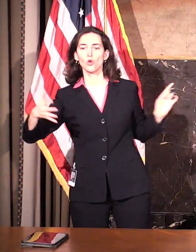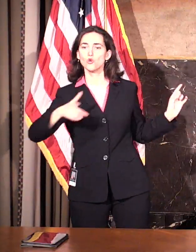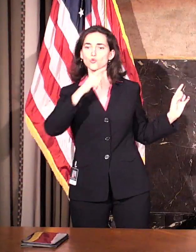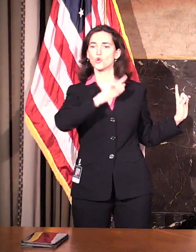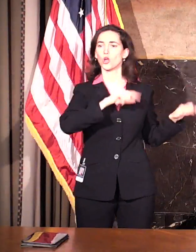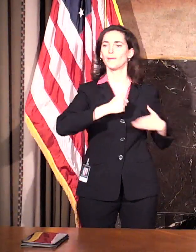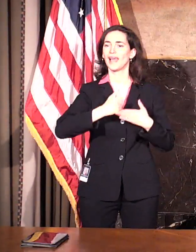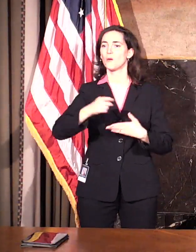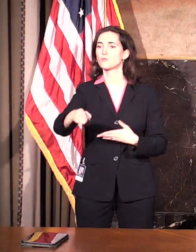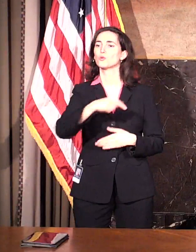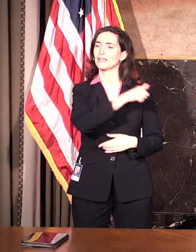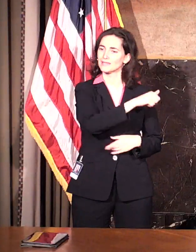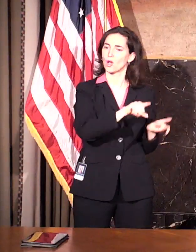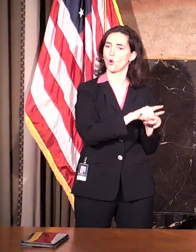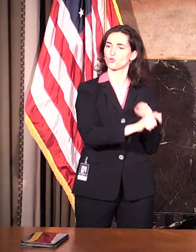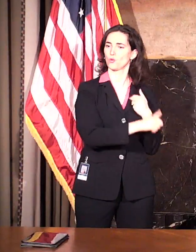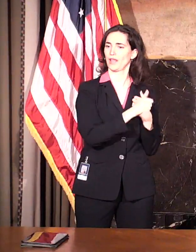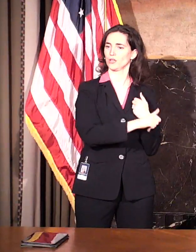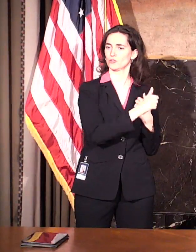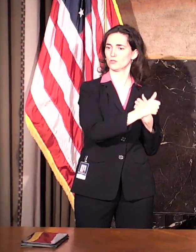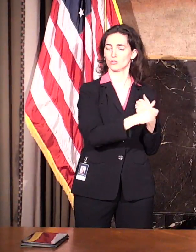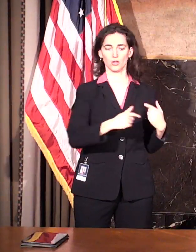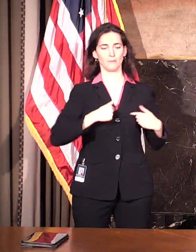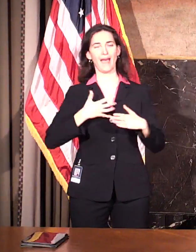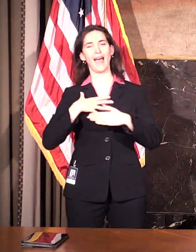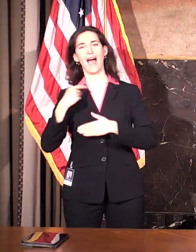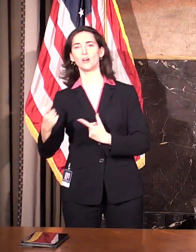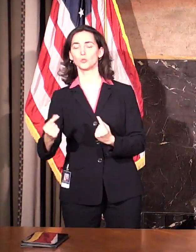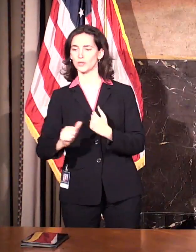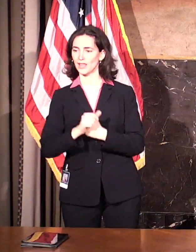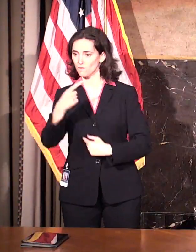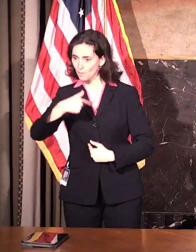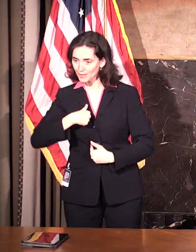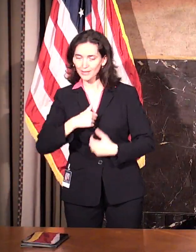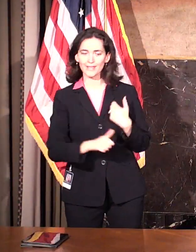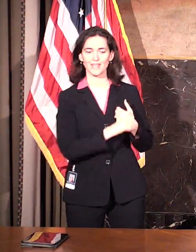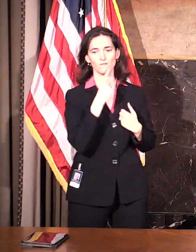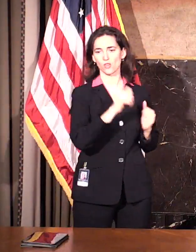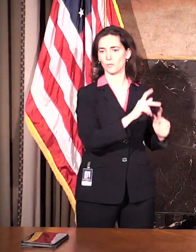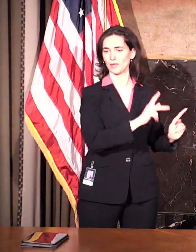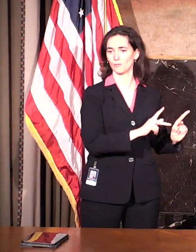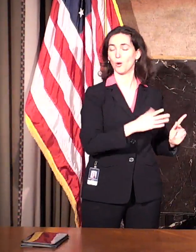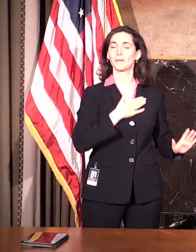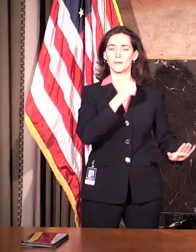So let's be patient, let's be good neighbors, and we'll see you next week. Thank you.